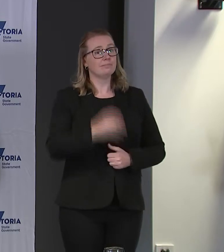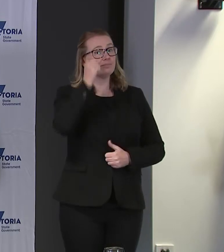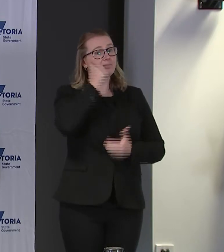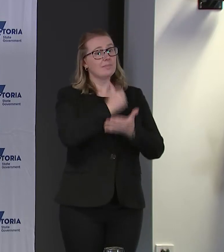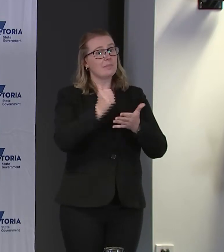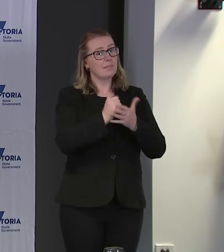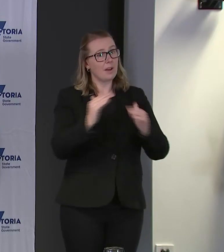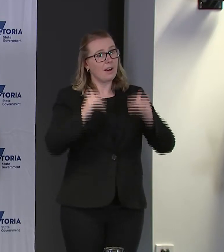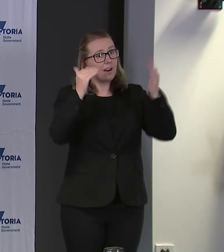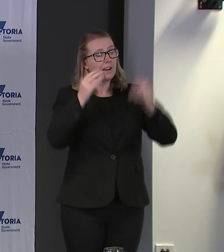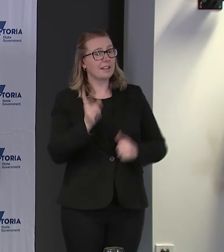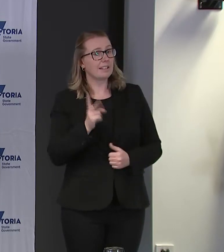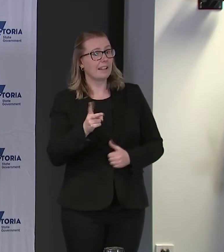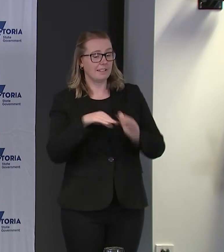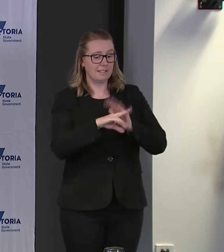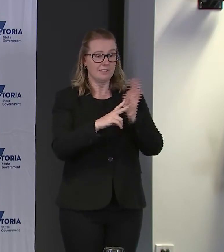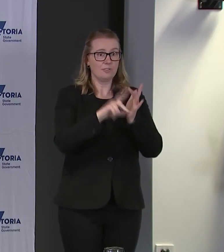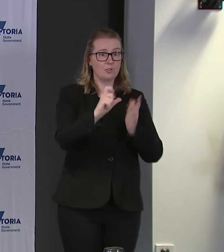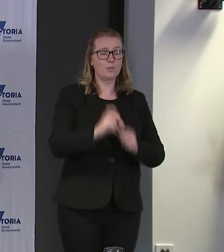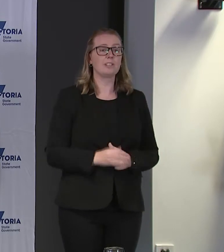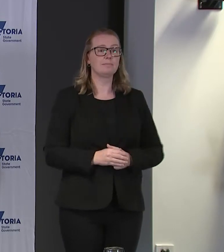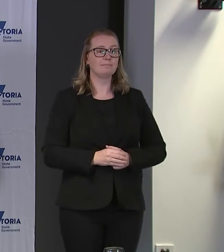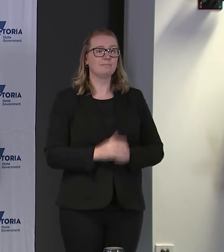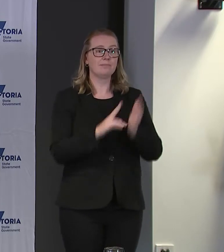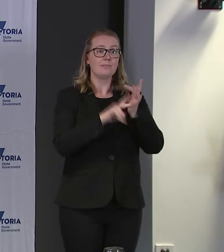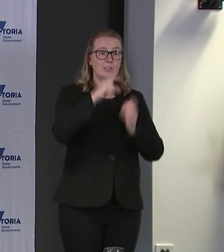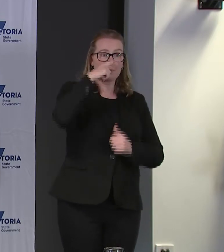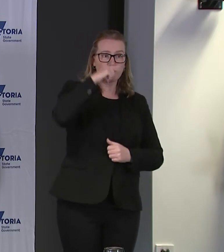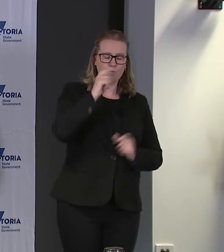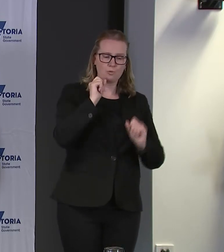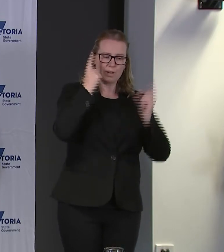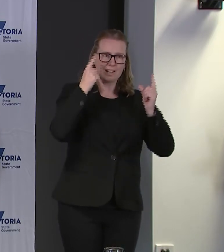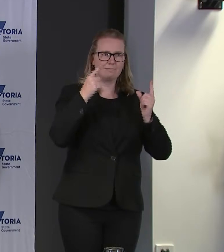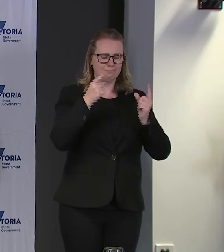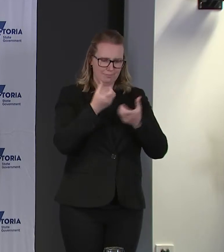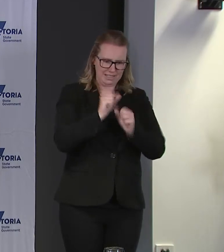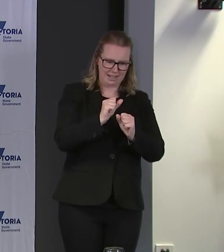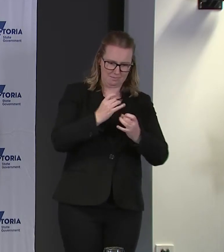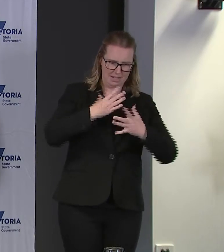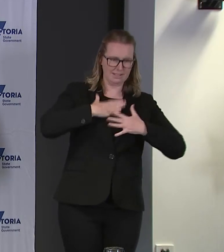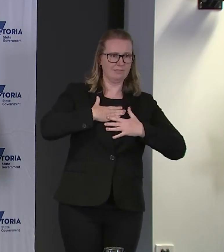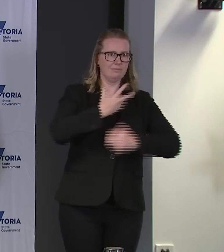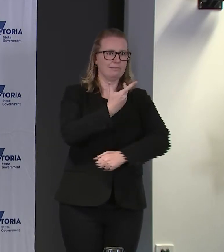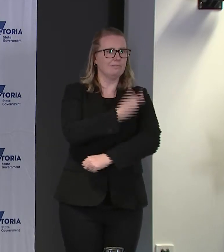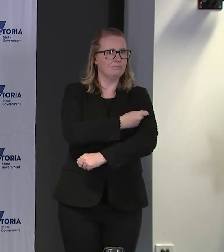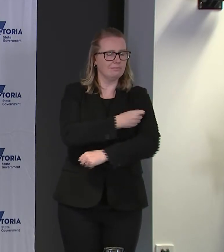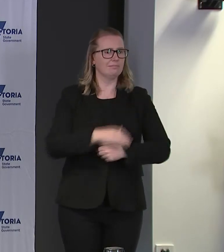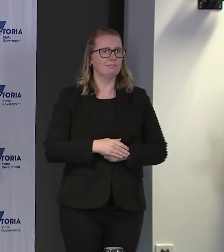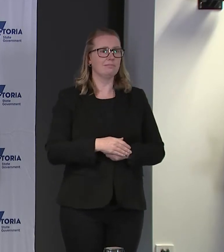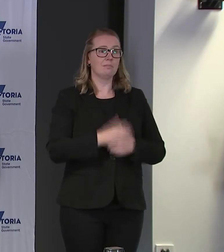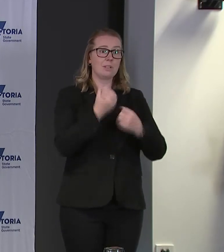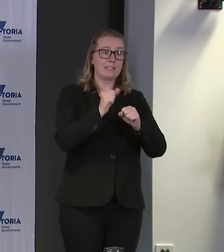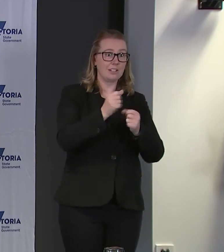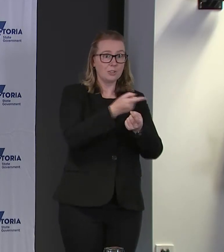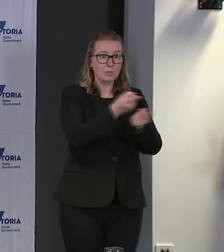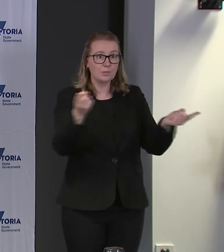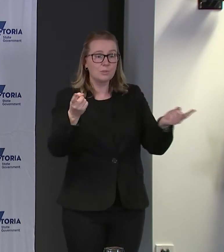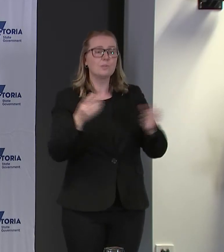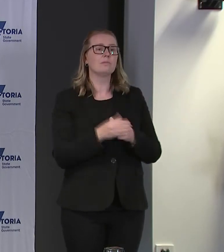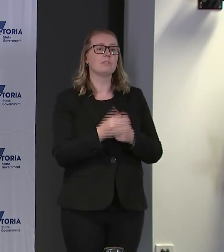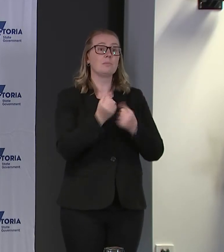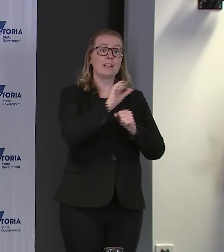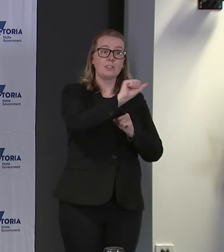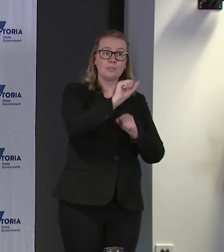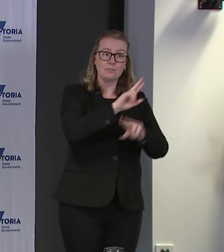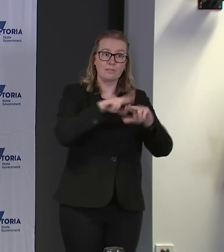for Victoria. And those are Victorians who understand that it's protecting yourself. It's certainly helping to protect your immediate family. those who can